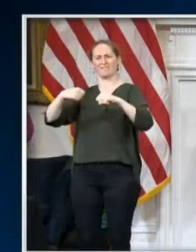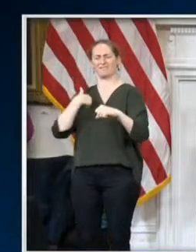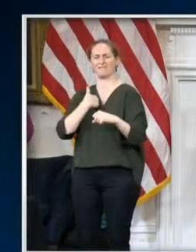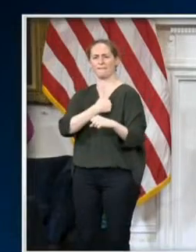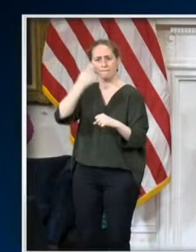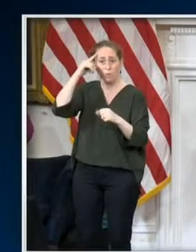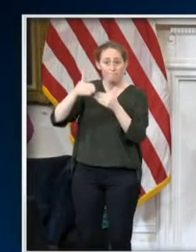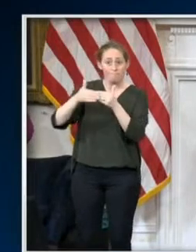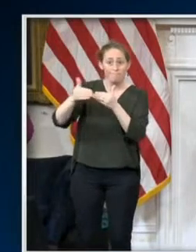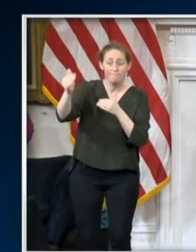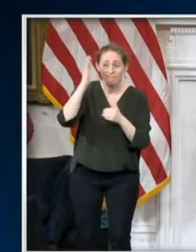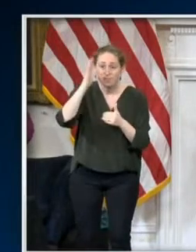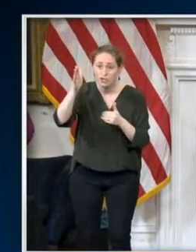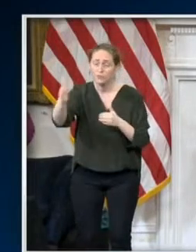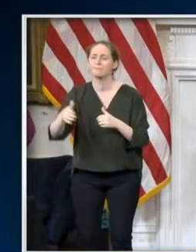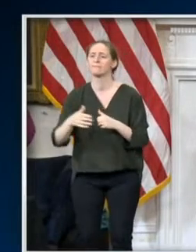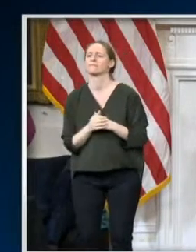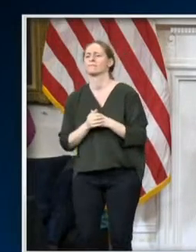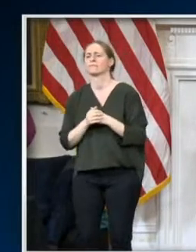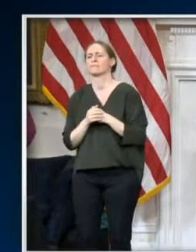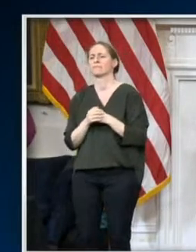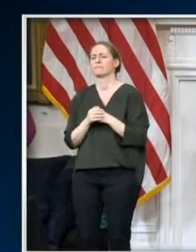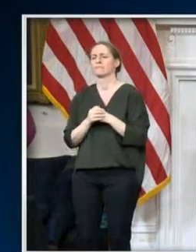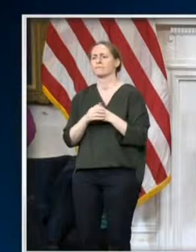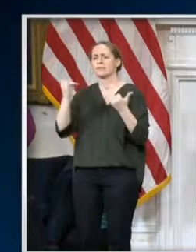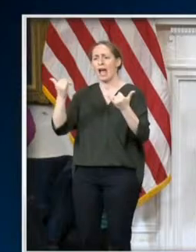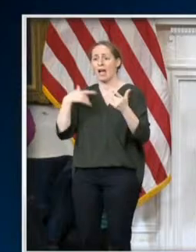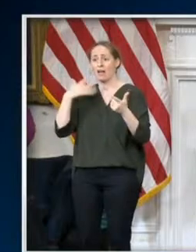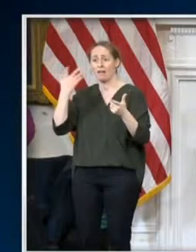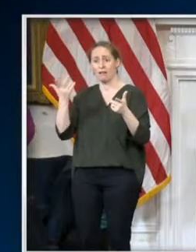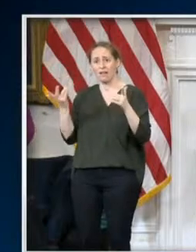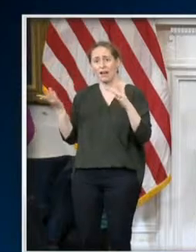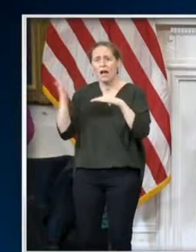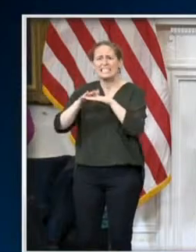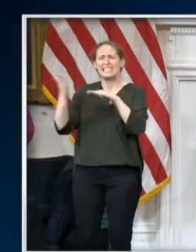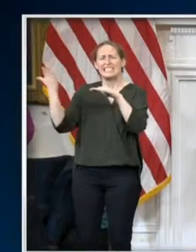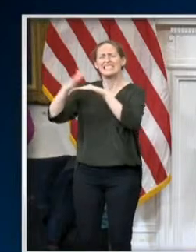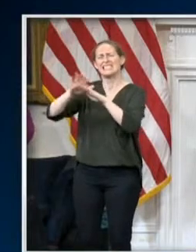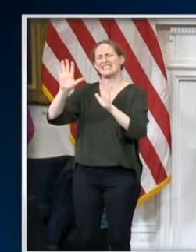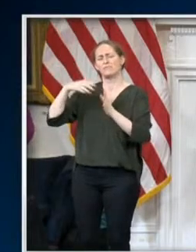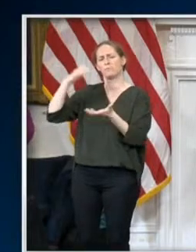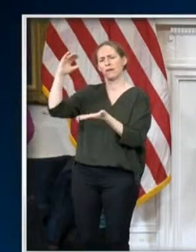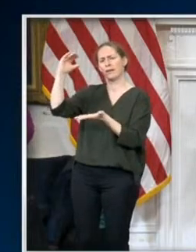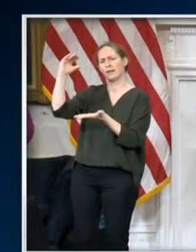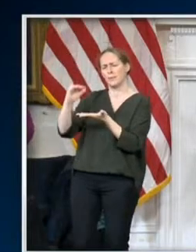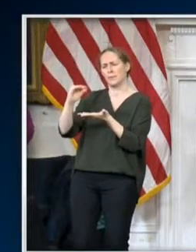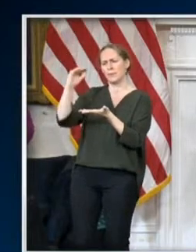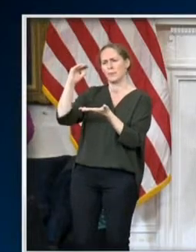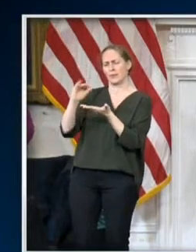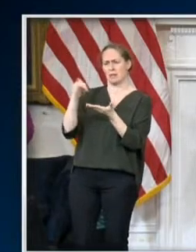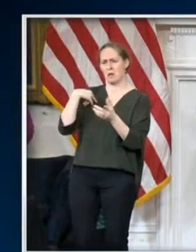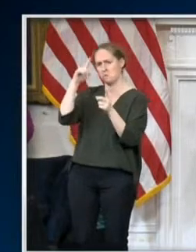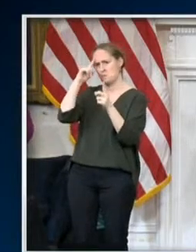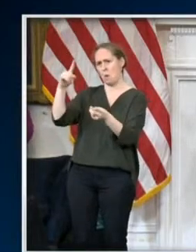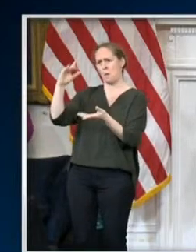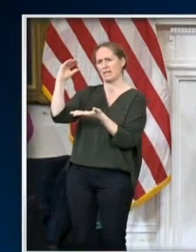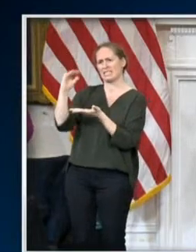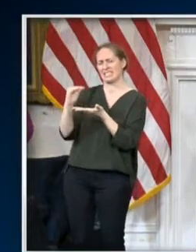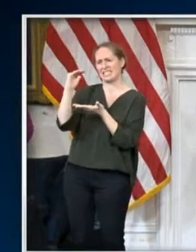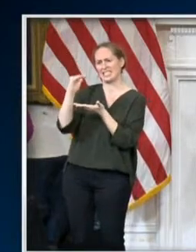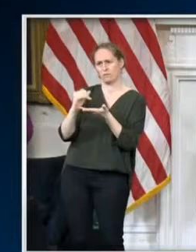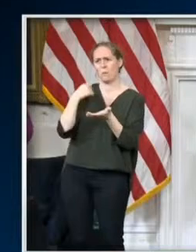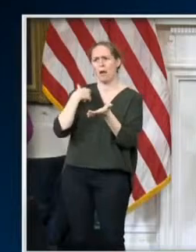our efforts to flatten the curve once again, we're also committed to doing everything we can to help struggling